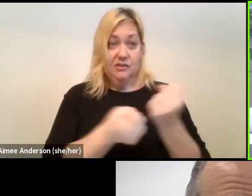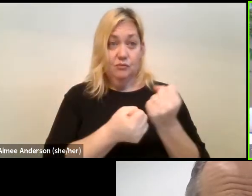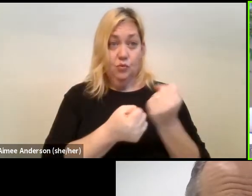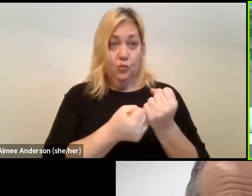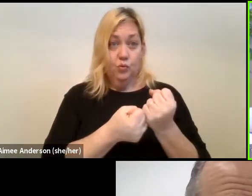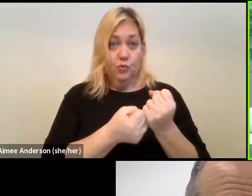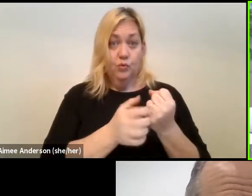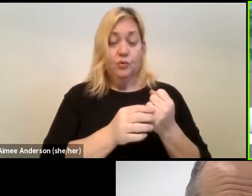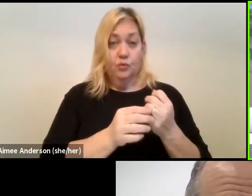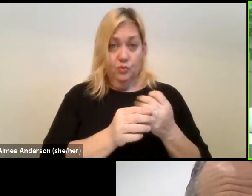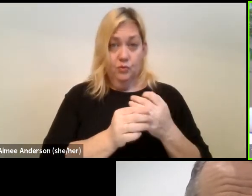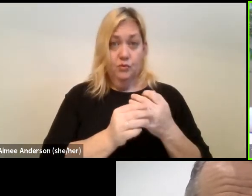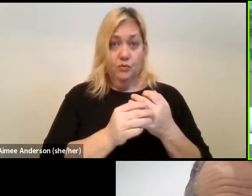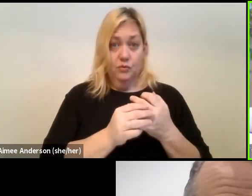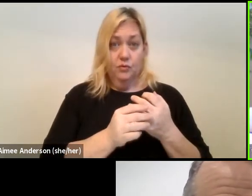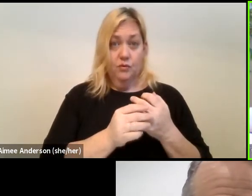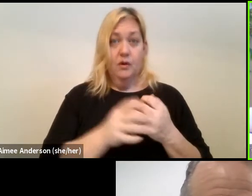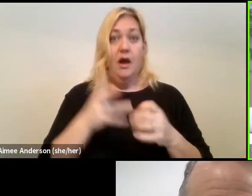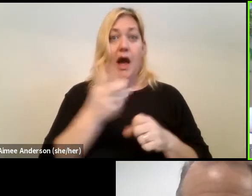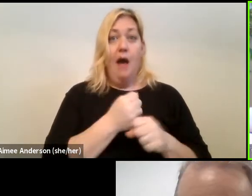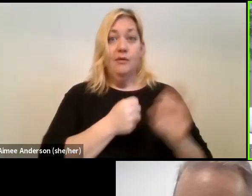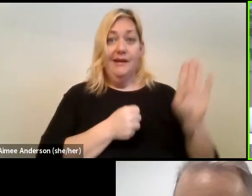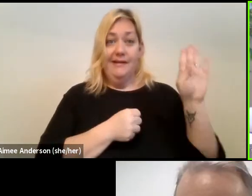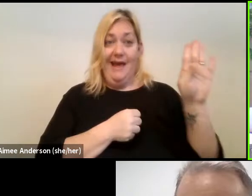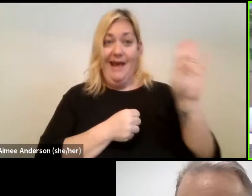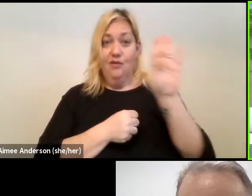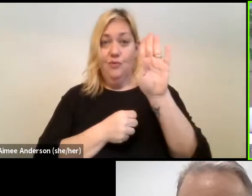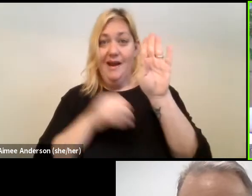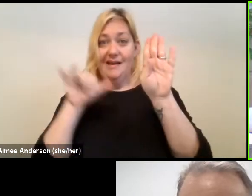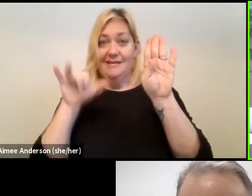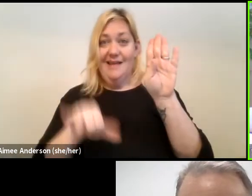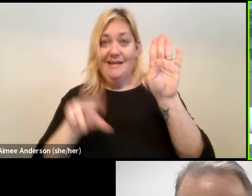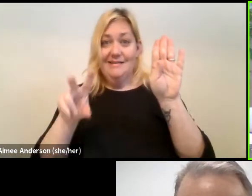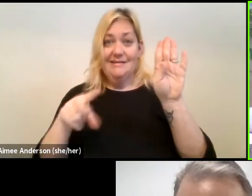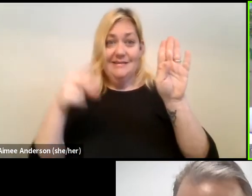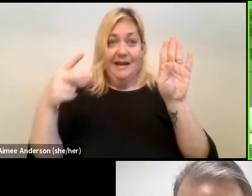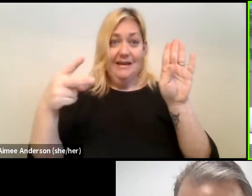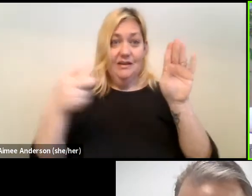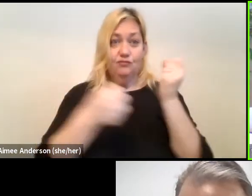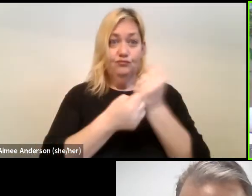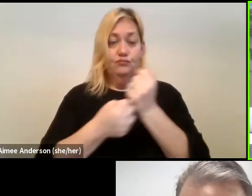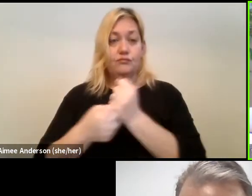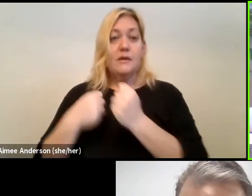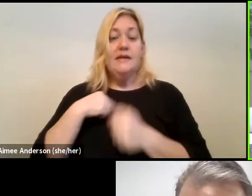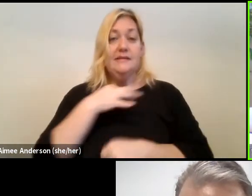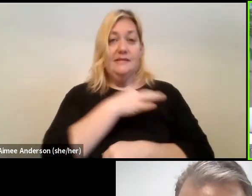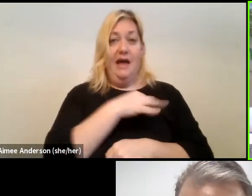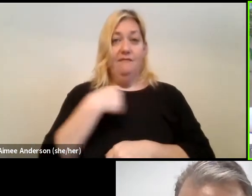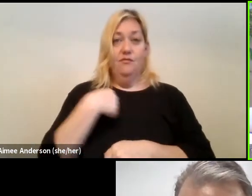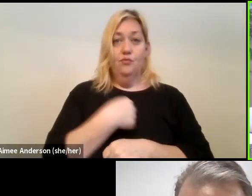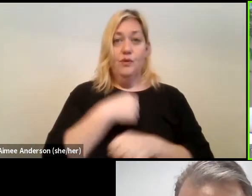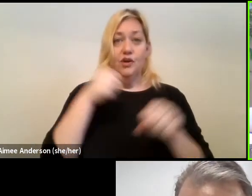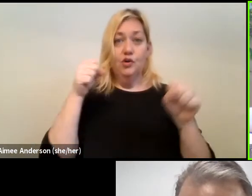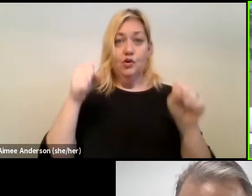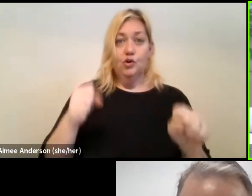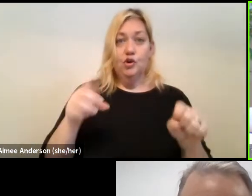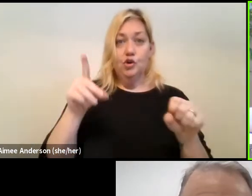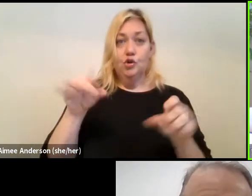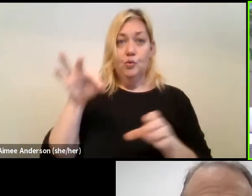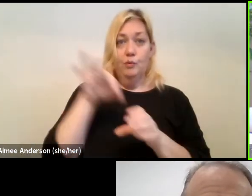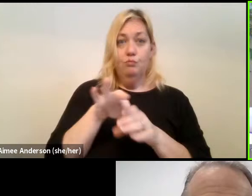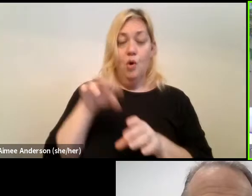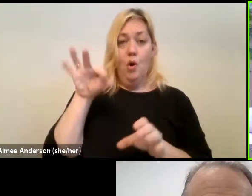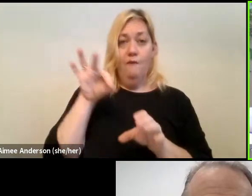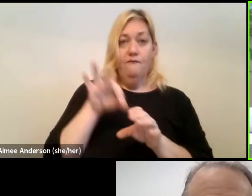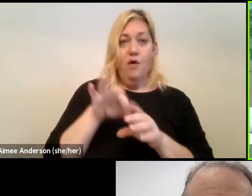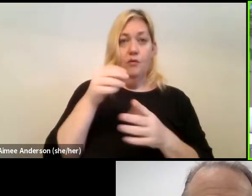I will take the hands raised as a second. So staff, if we could do a poll vote to strike